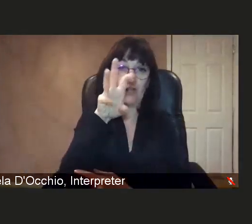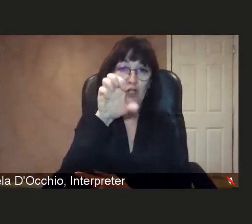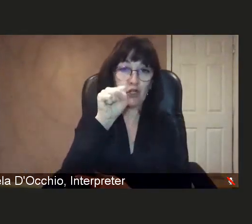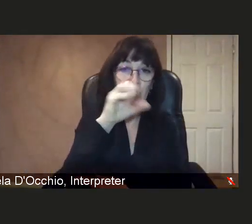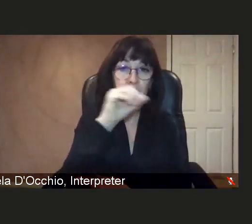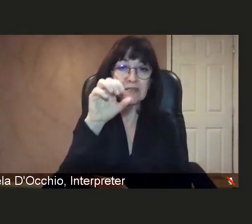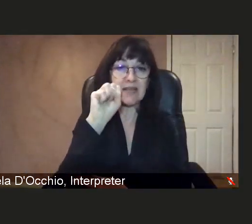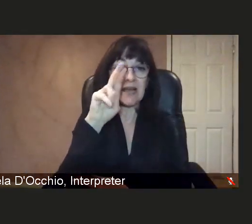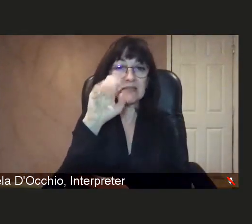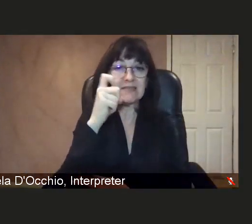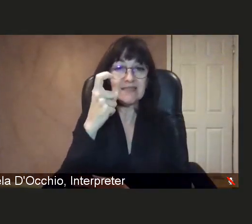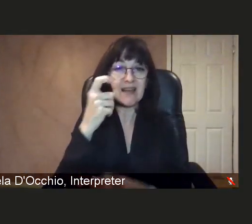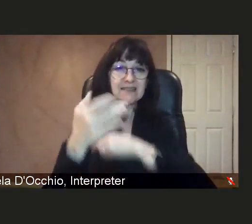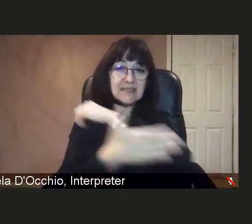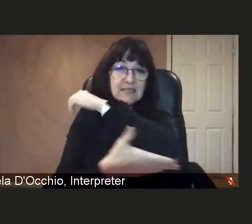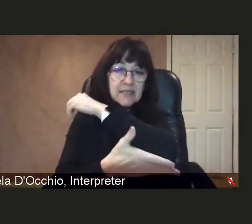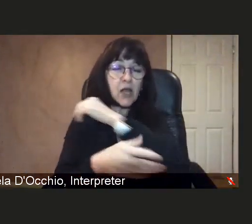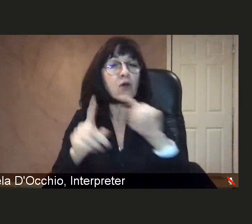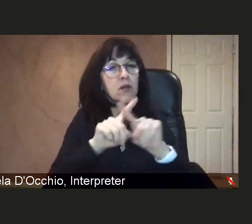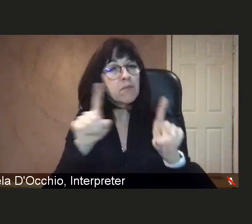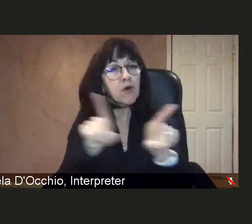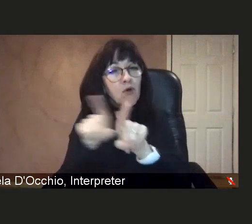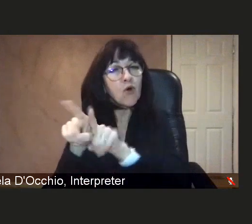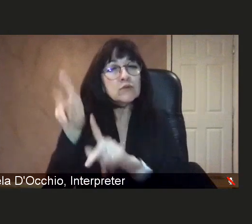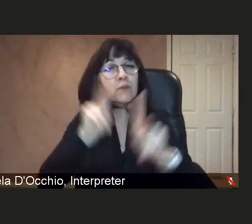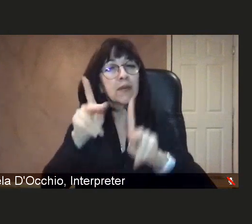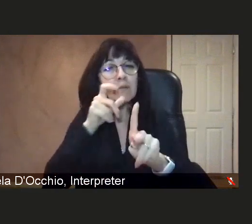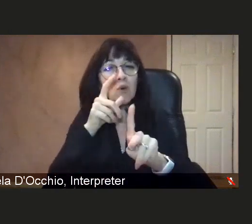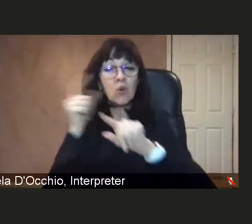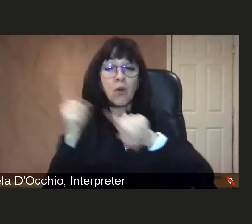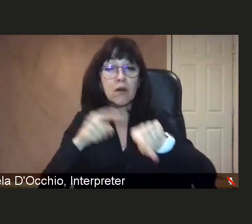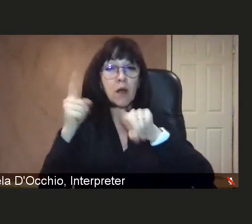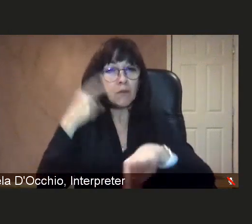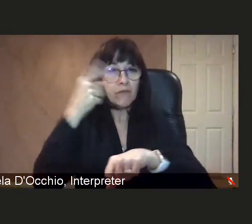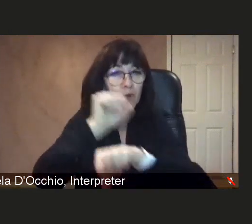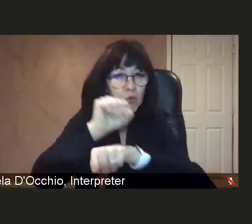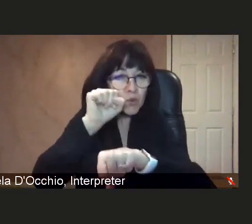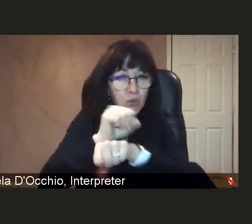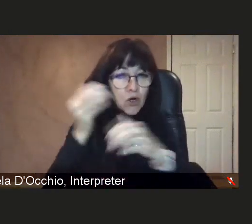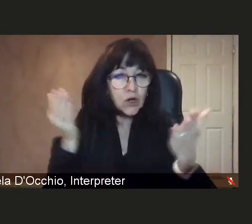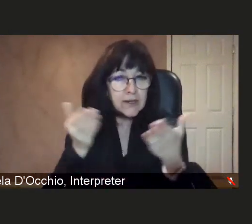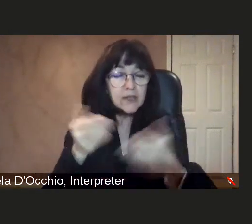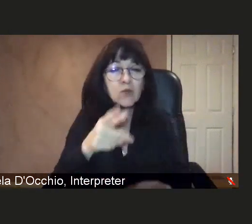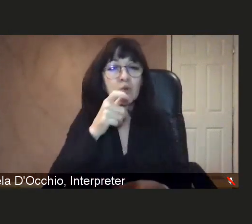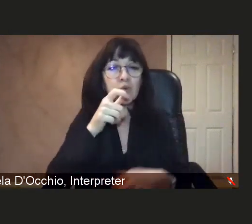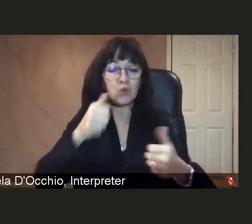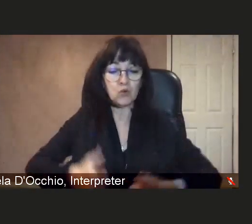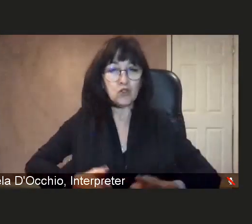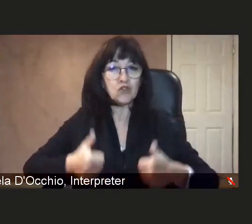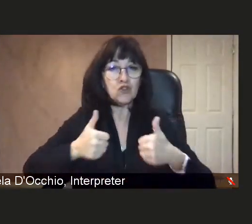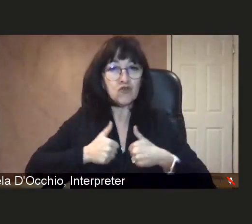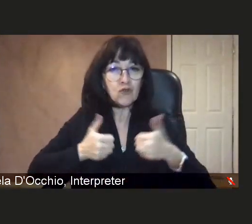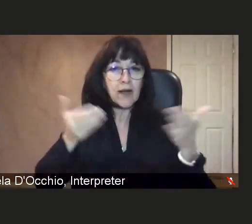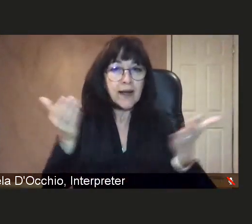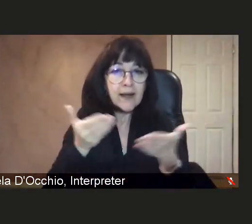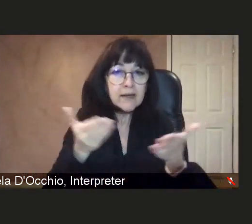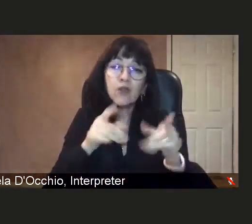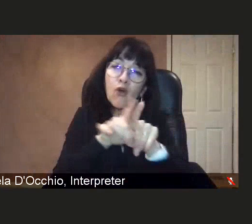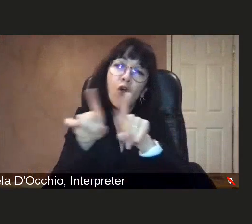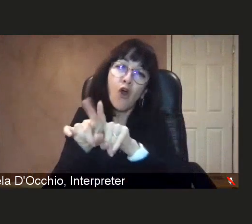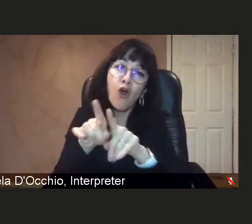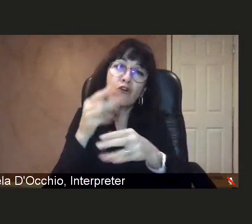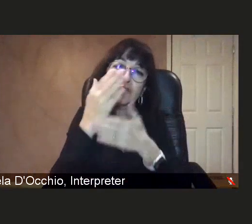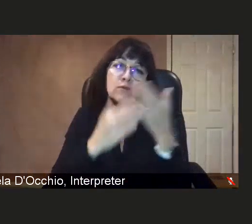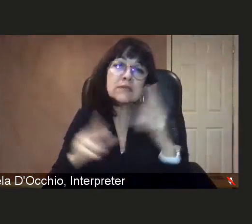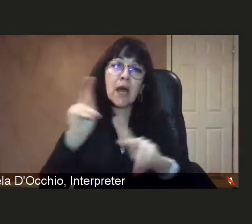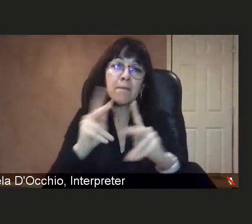who work in the area, and then also those who reside here on a temporary basis or come to